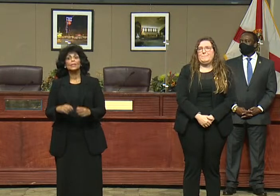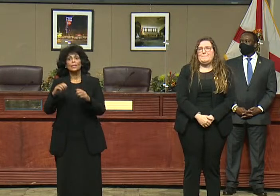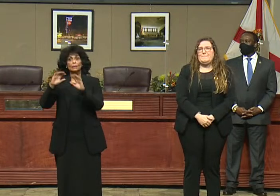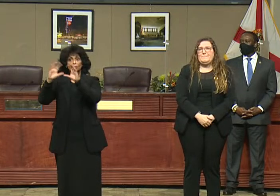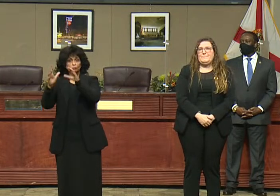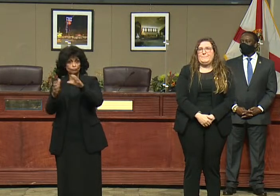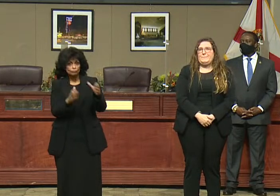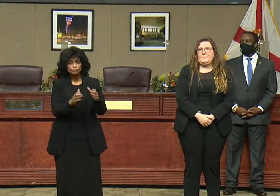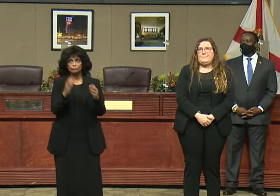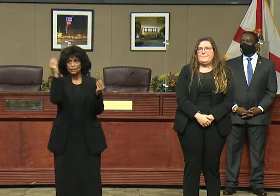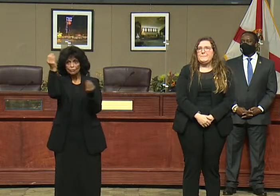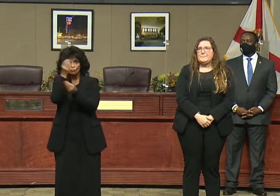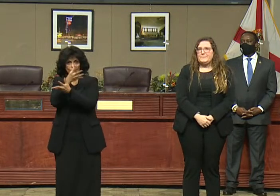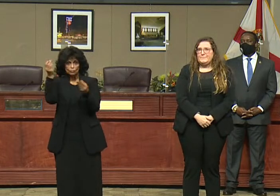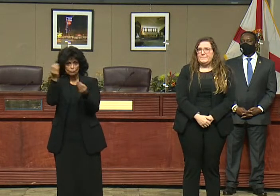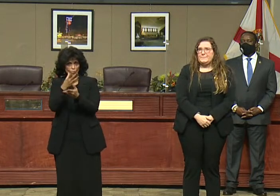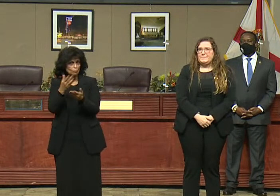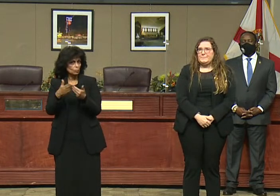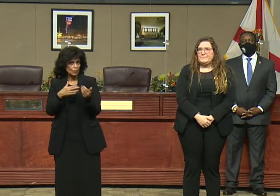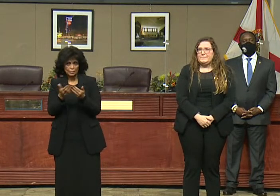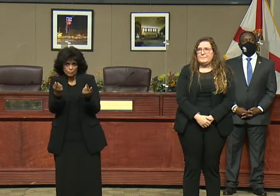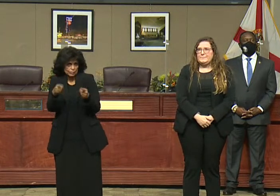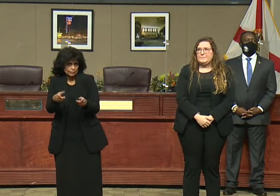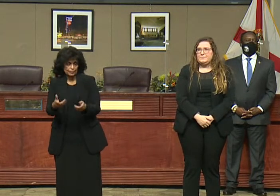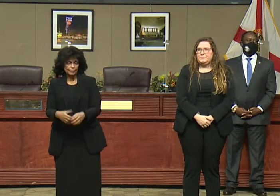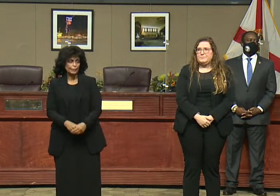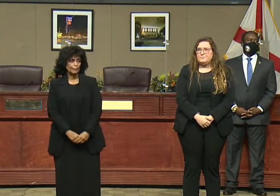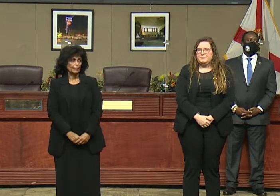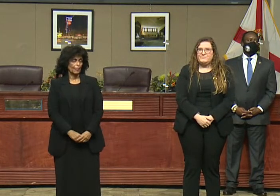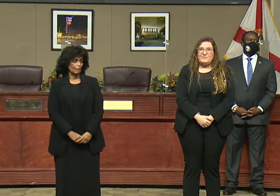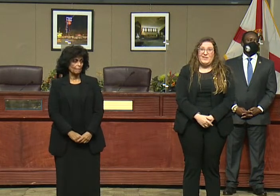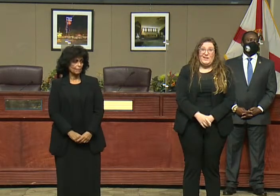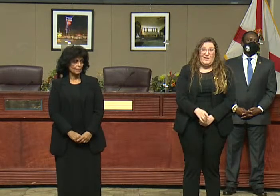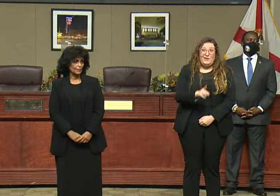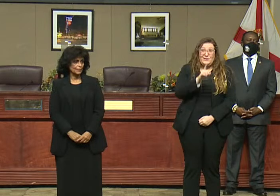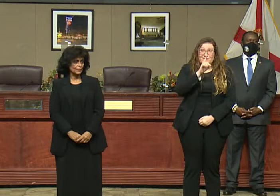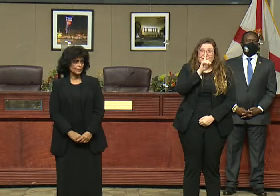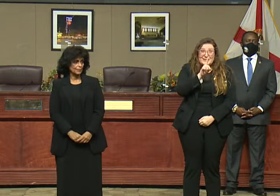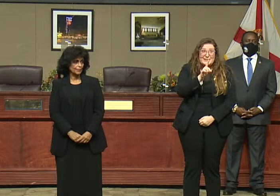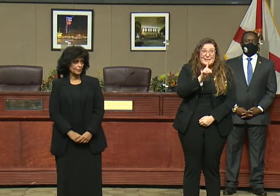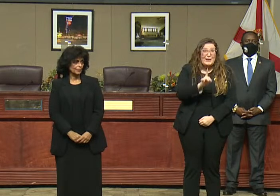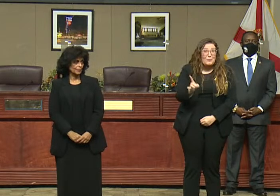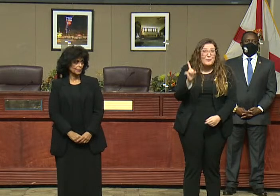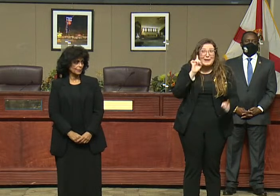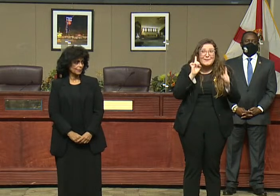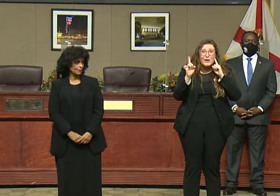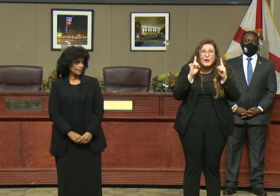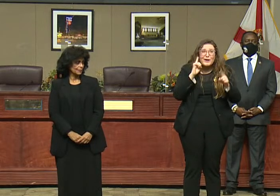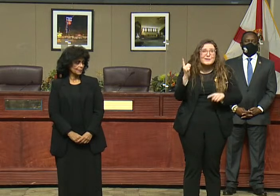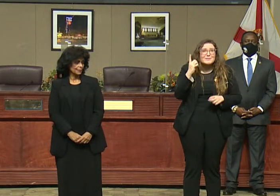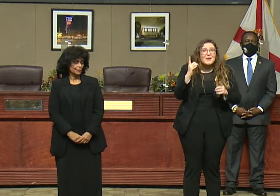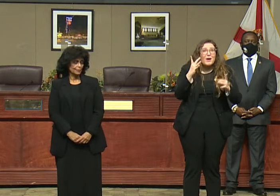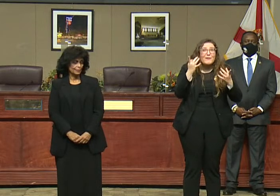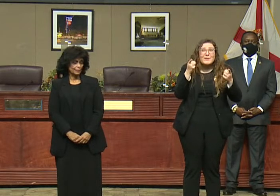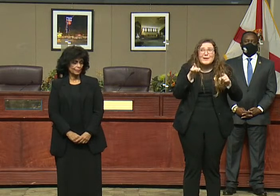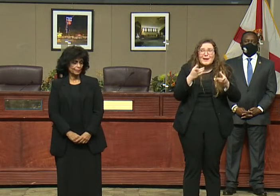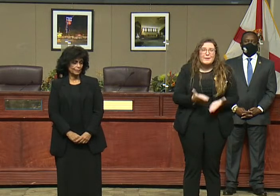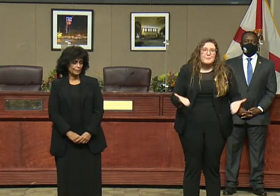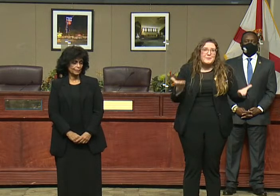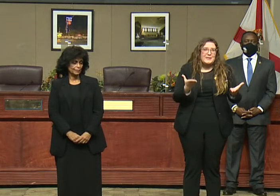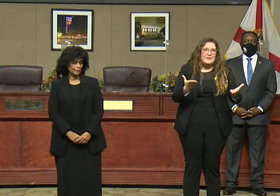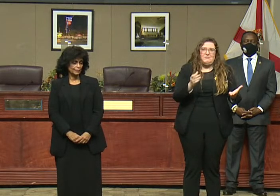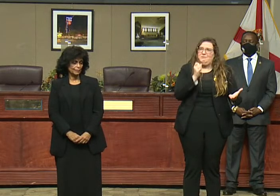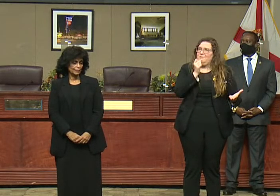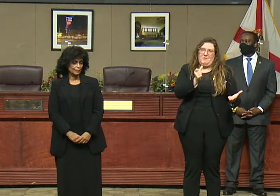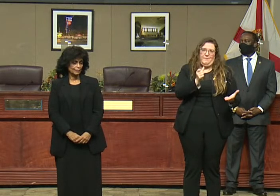preparados para cualquier eventualidad. There has been no indication of any extraordinary activity that is going to occur in our community.